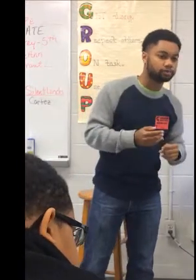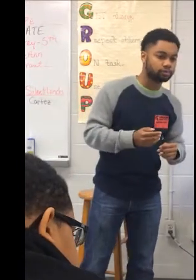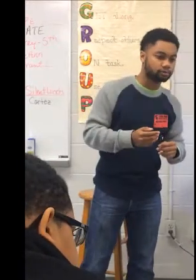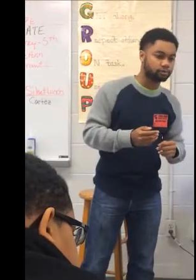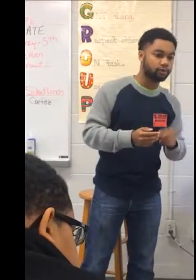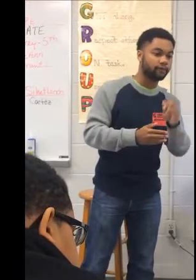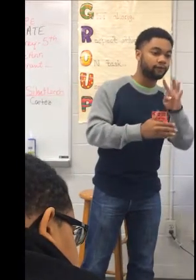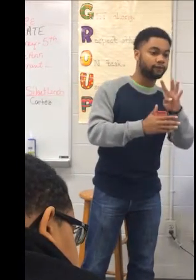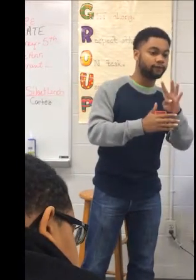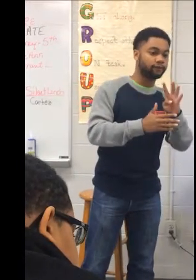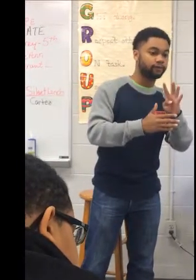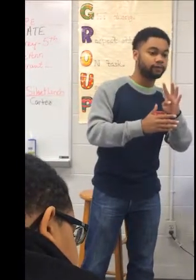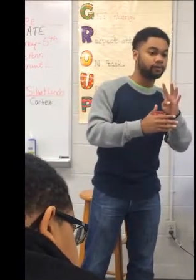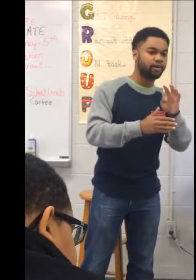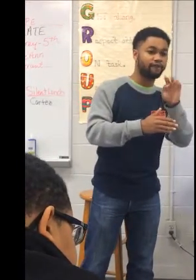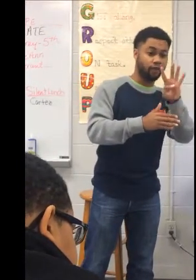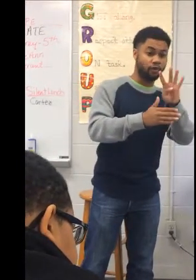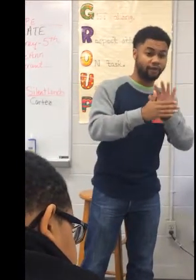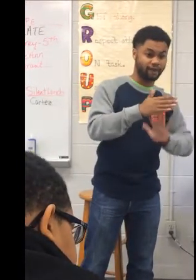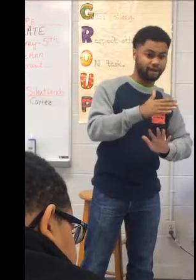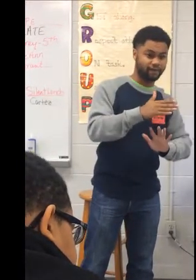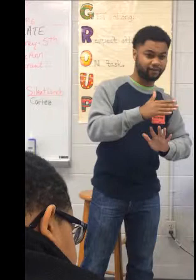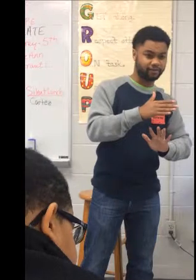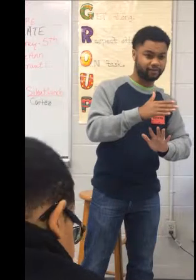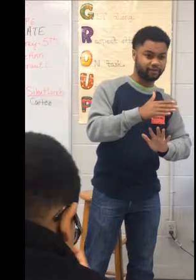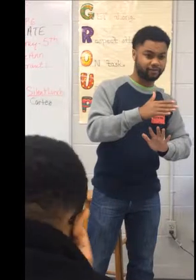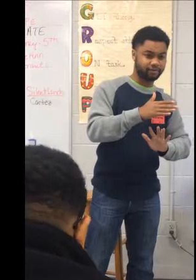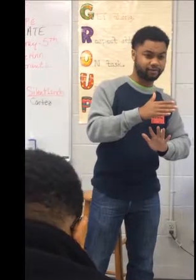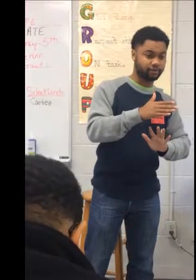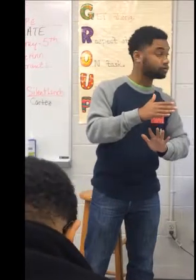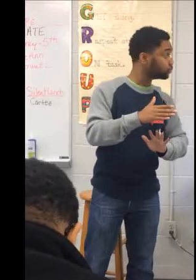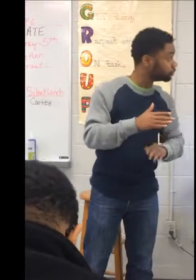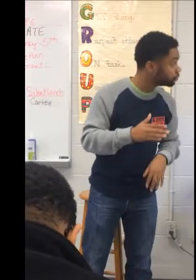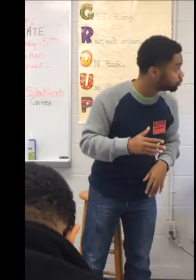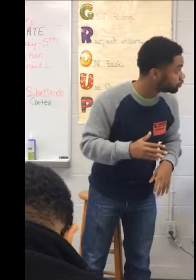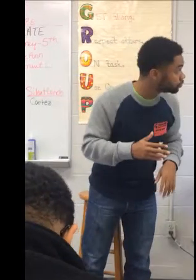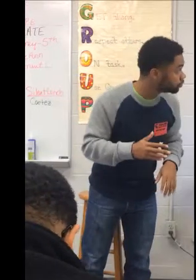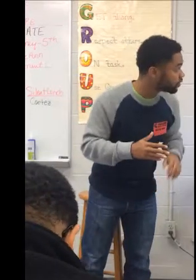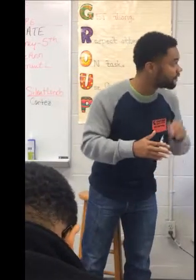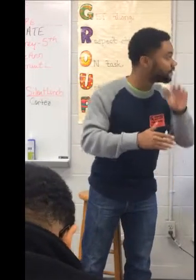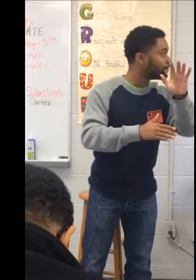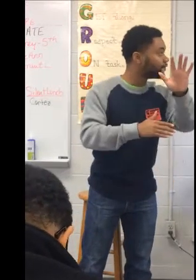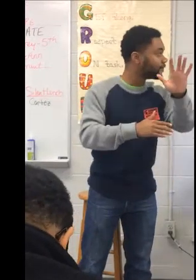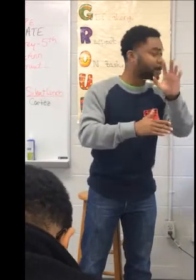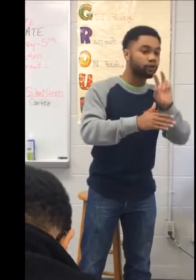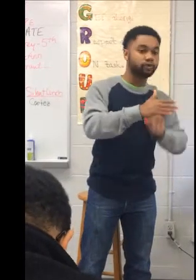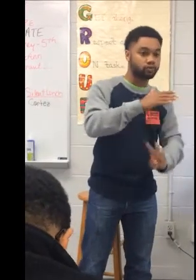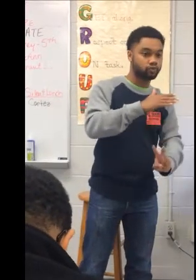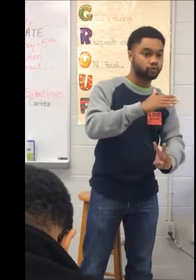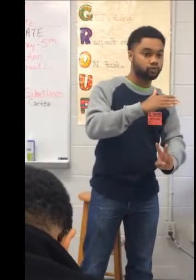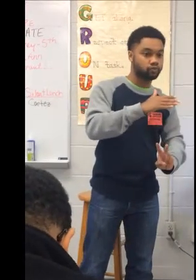And that's going to be the same again, isn't it? Yes. What's 4 times 5? 20. What's 20 times